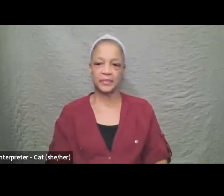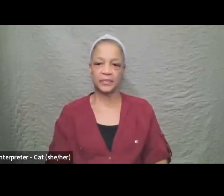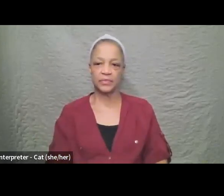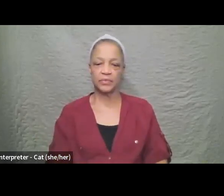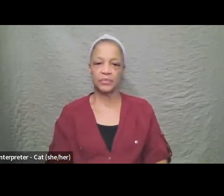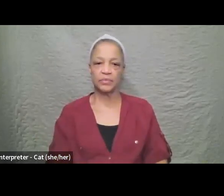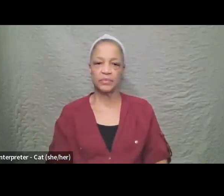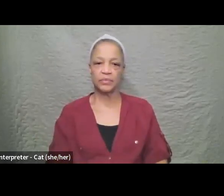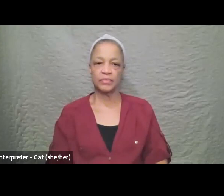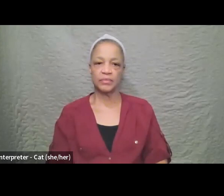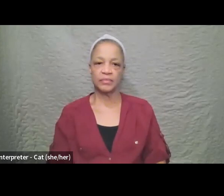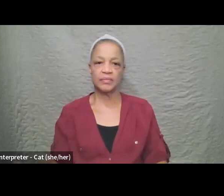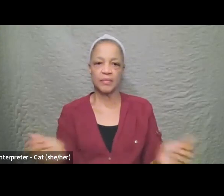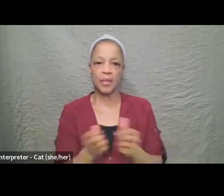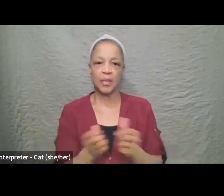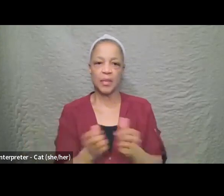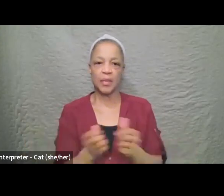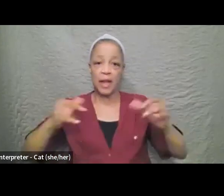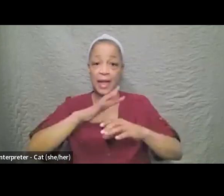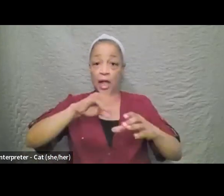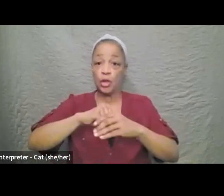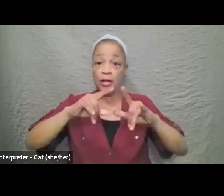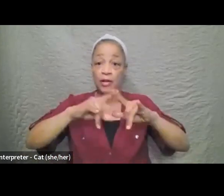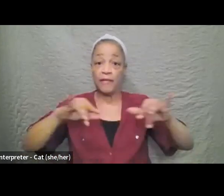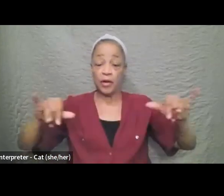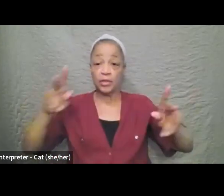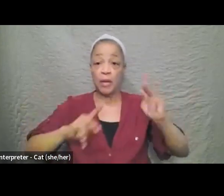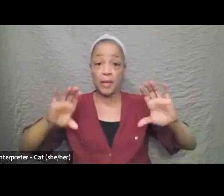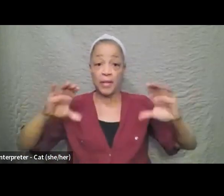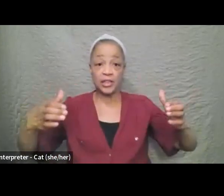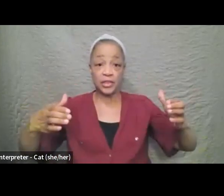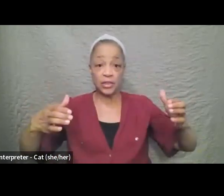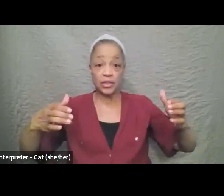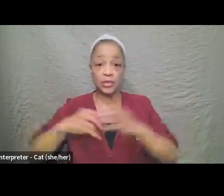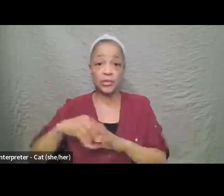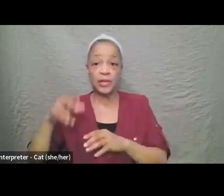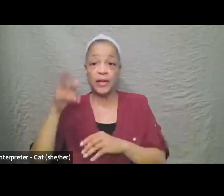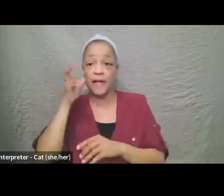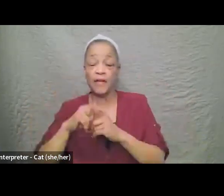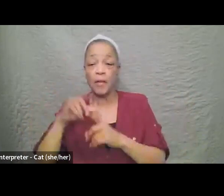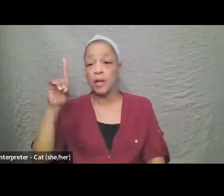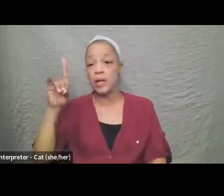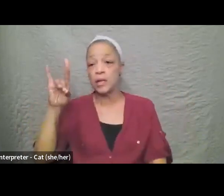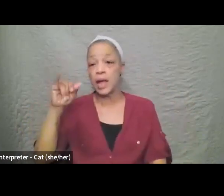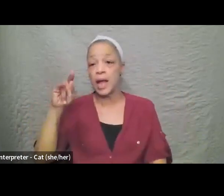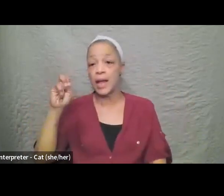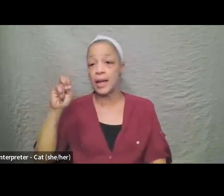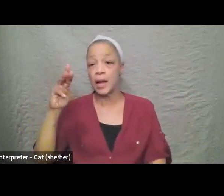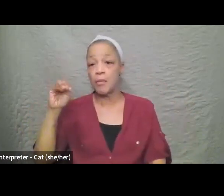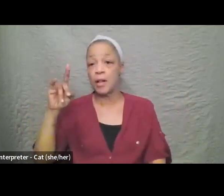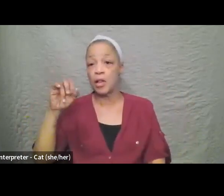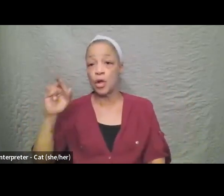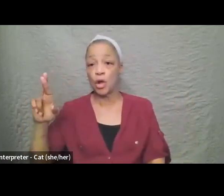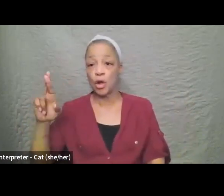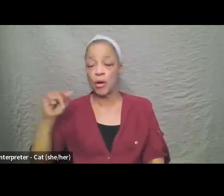In expanding and including diverse populations, you'll be hearing from Diane Miller in a bit of how we intend